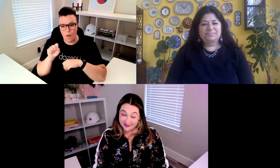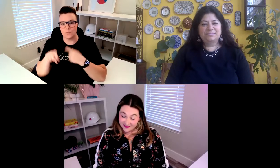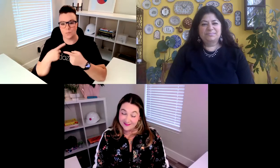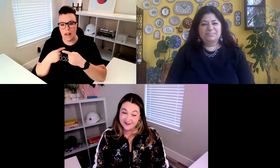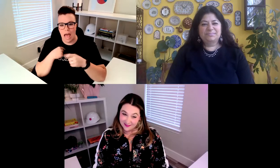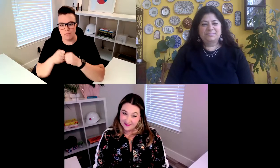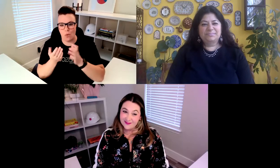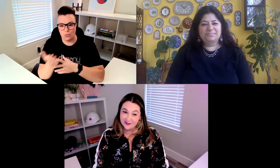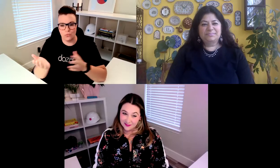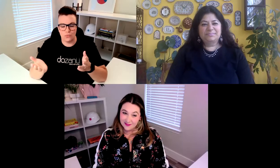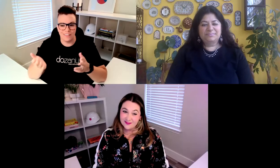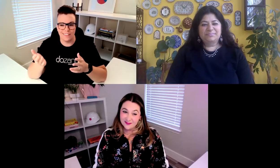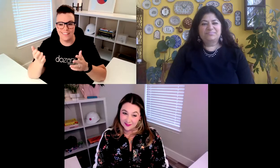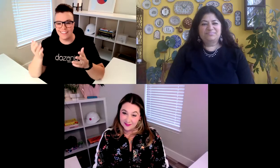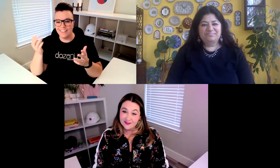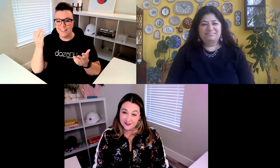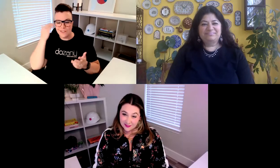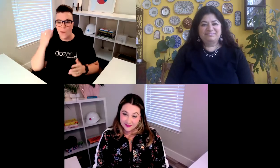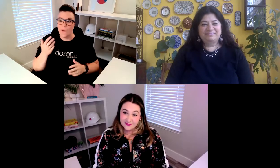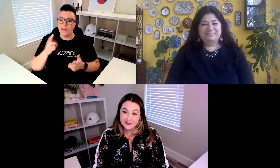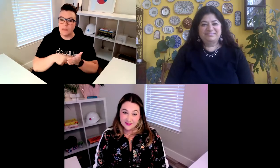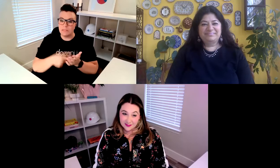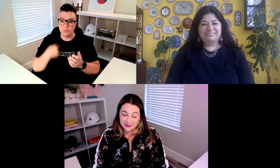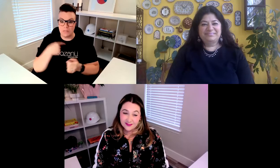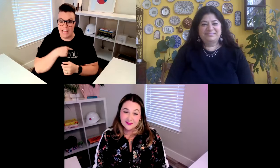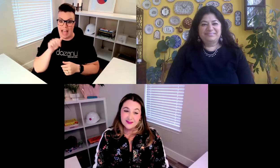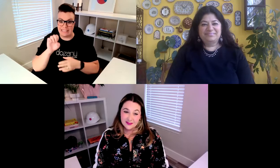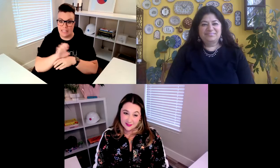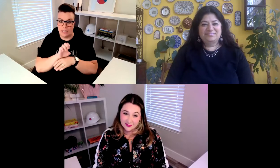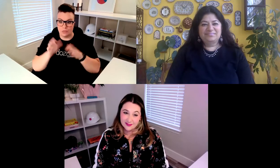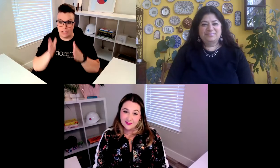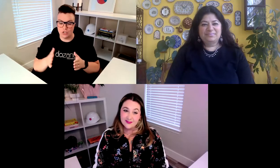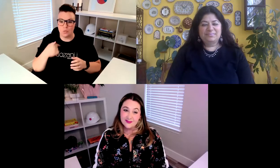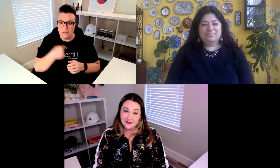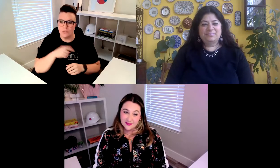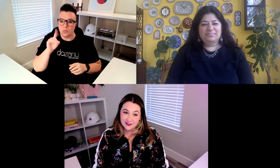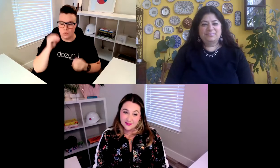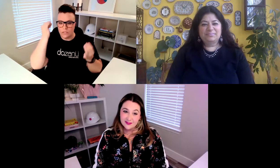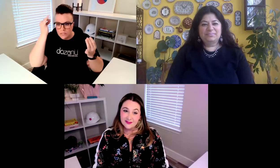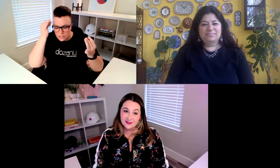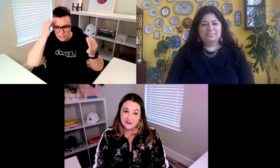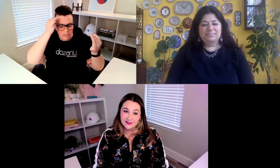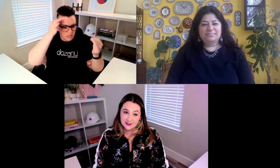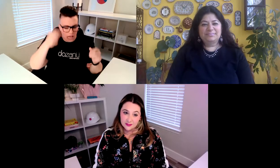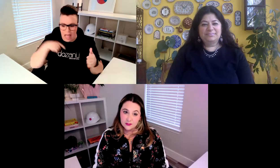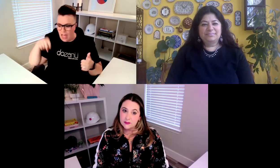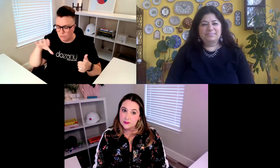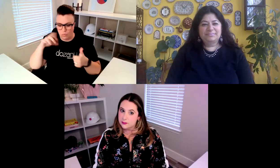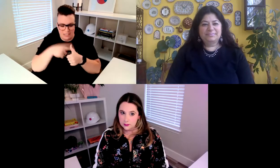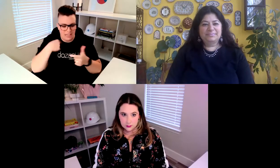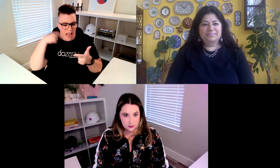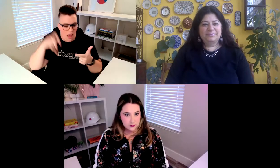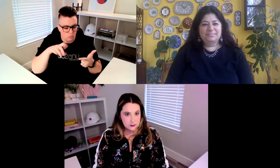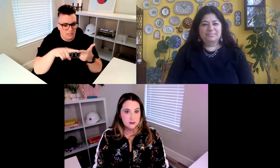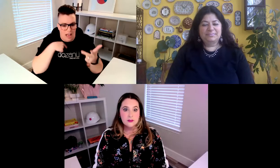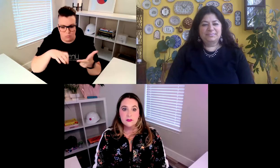everything on my own now. You know, that was my breakthrough, to realize I can't do everything. So, you know, I had to